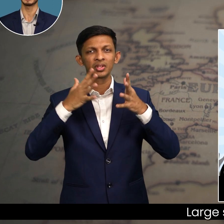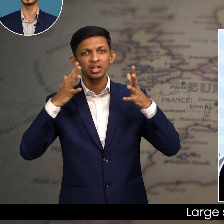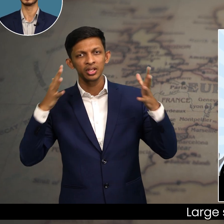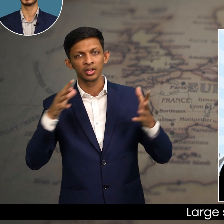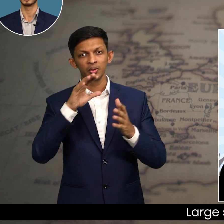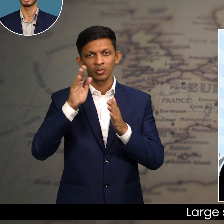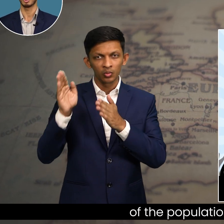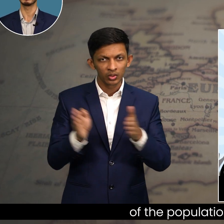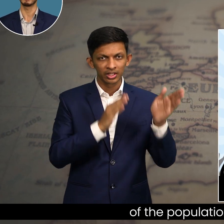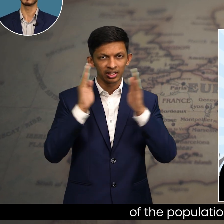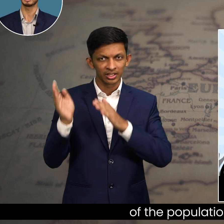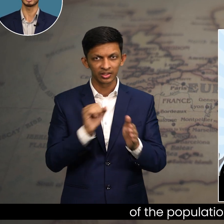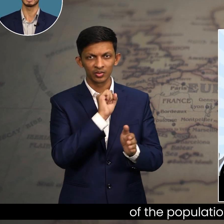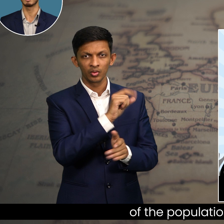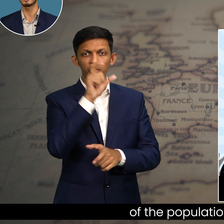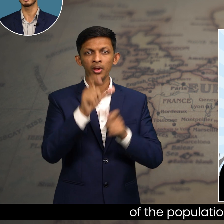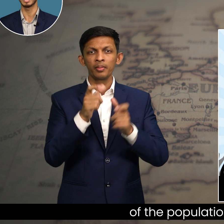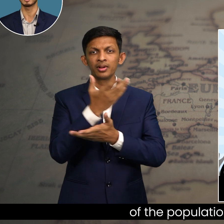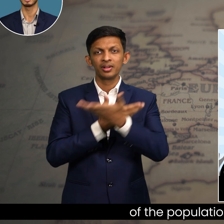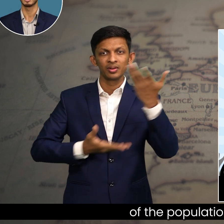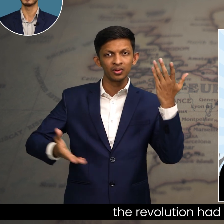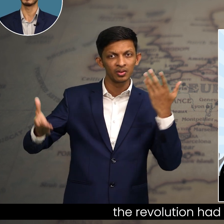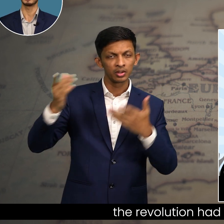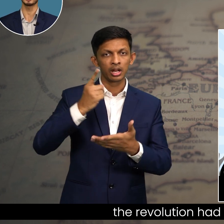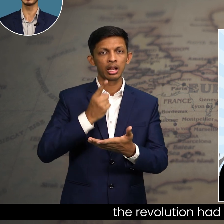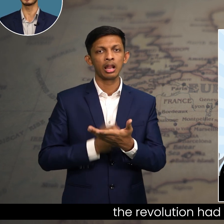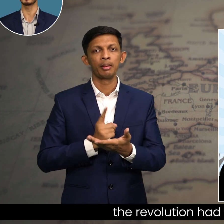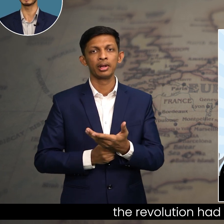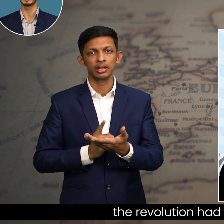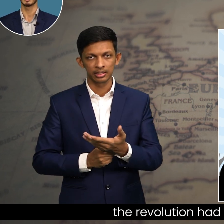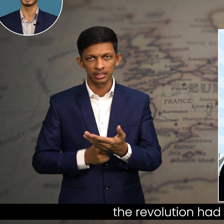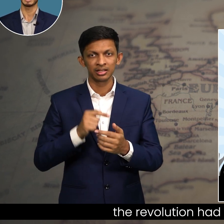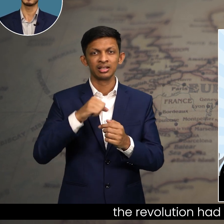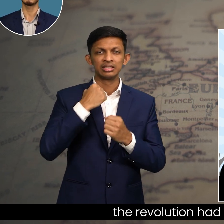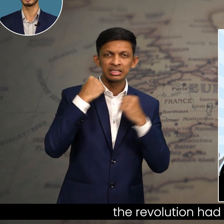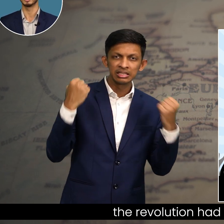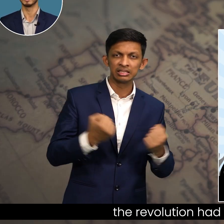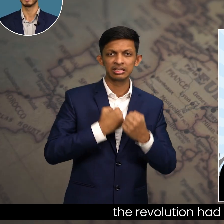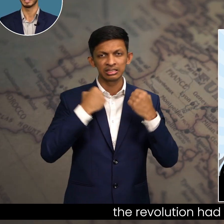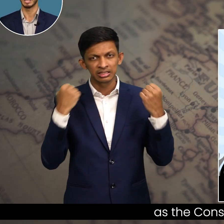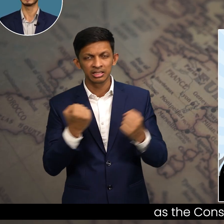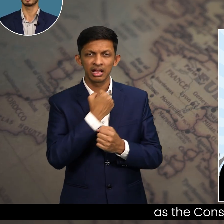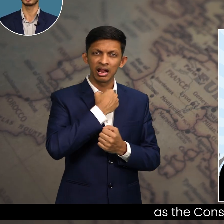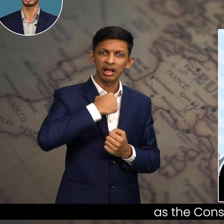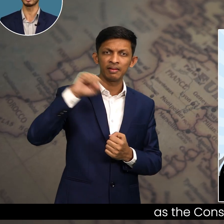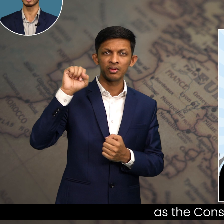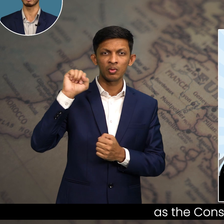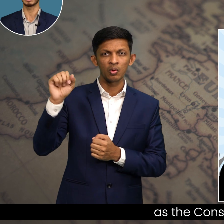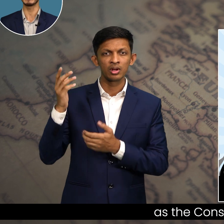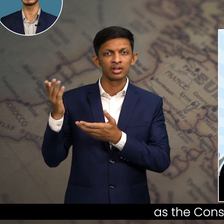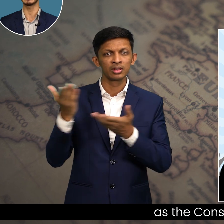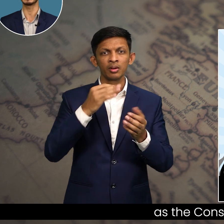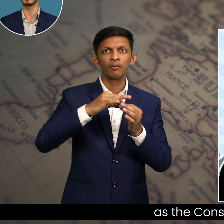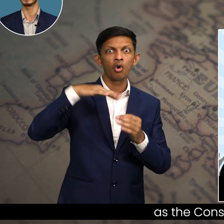Large sections of the population demanded that the revolution had to be carried further, as the Constitution